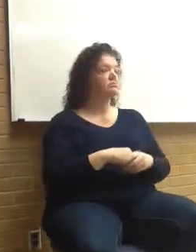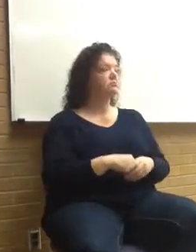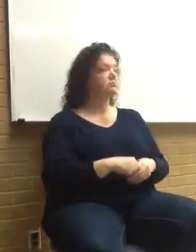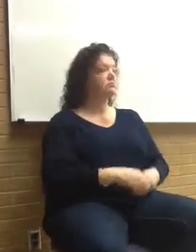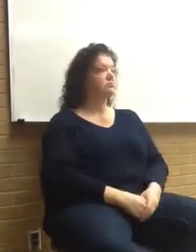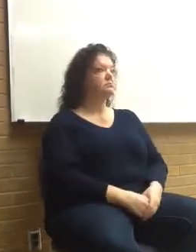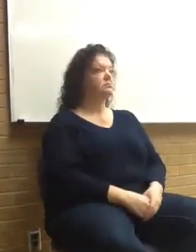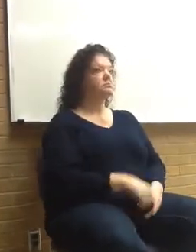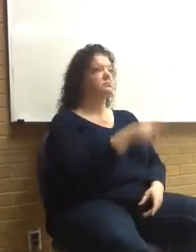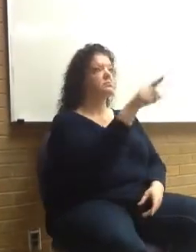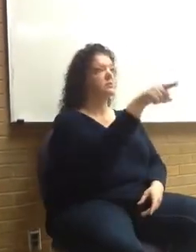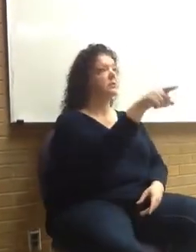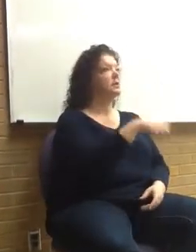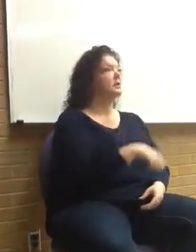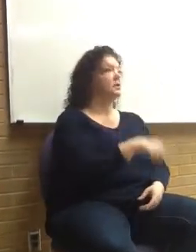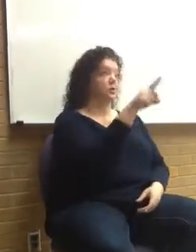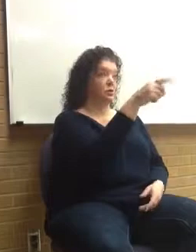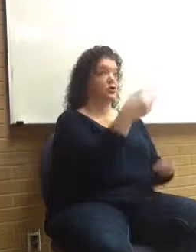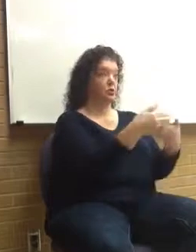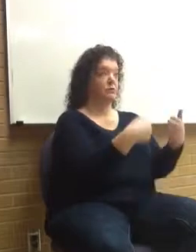Ariana, you do the next one.